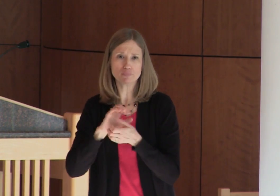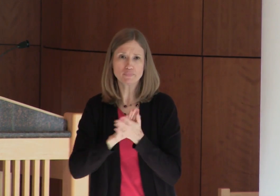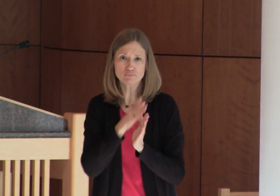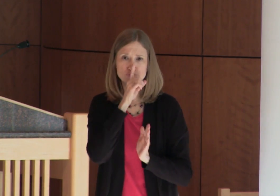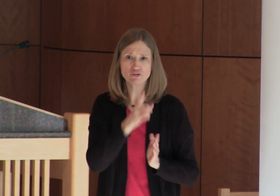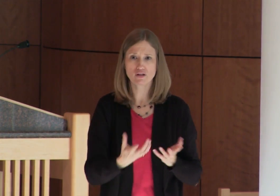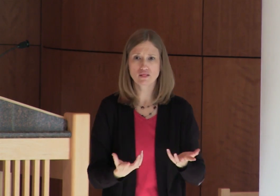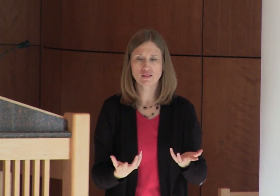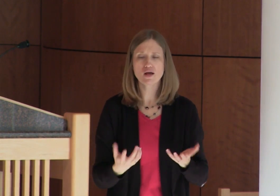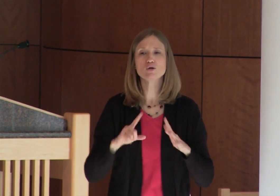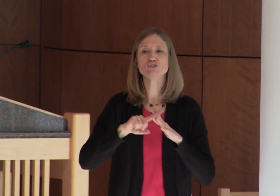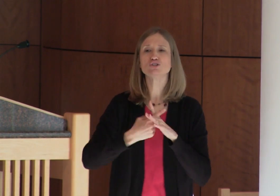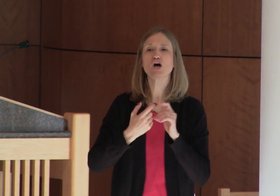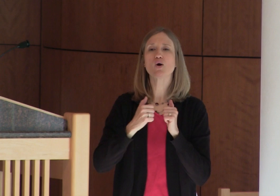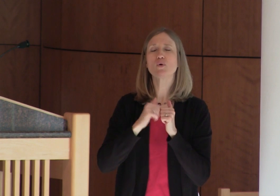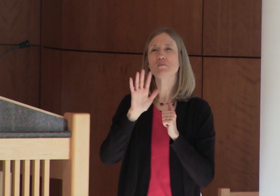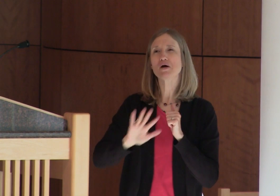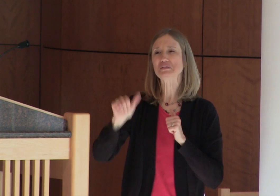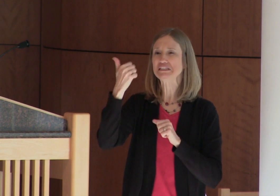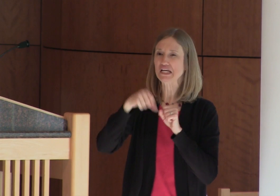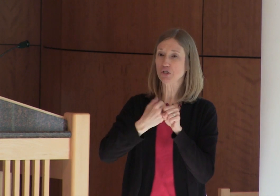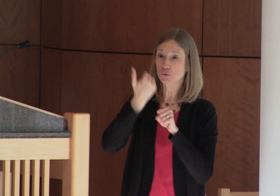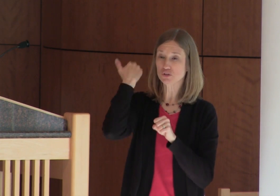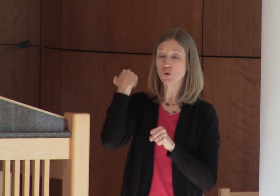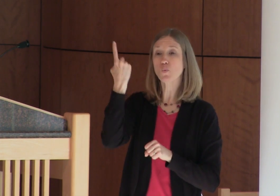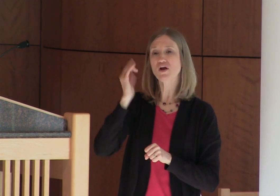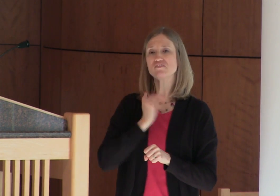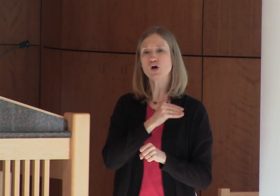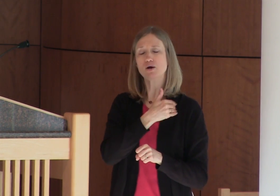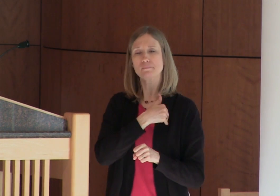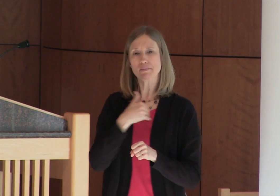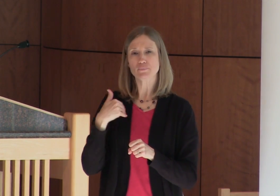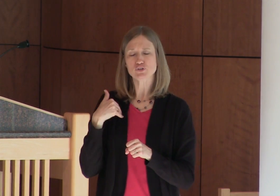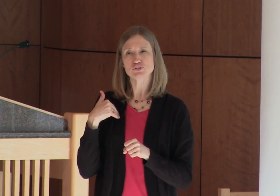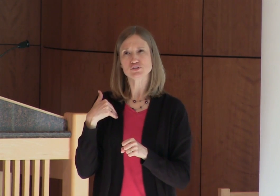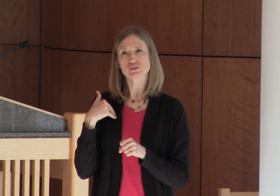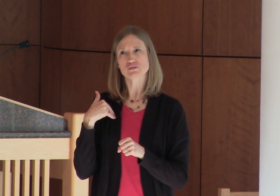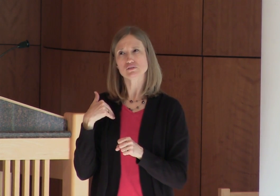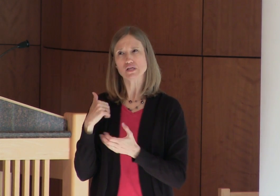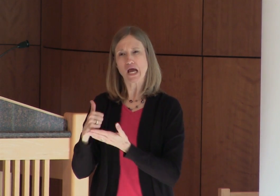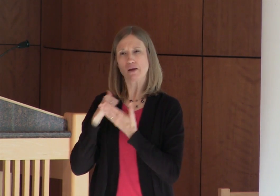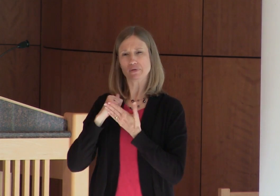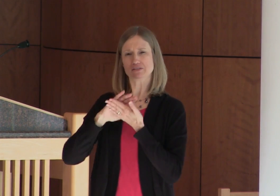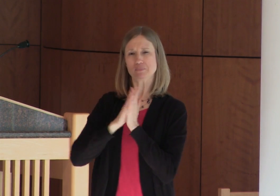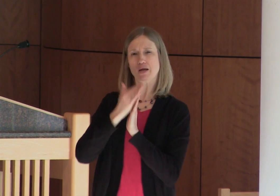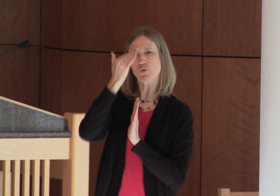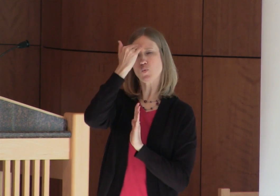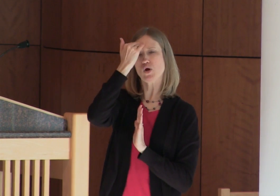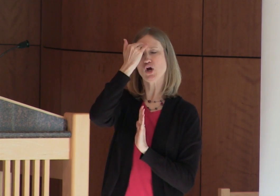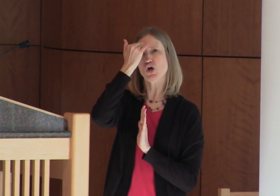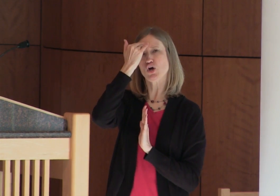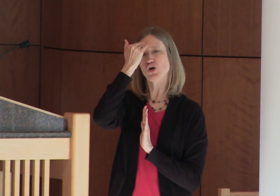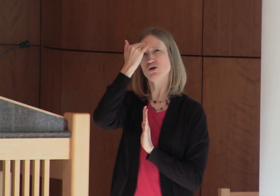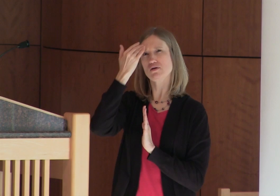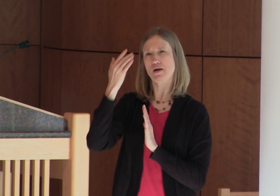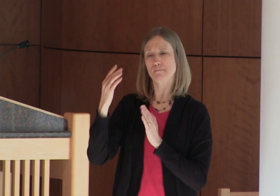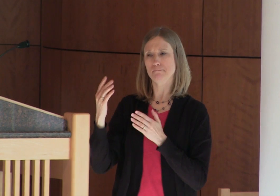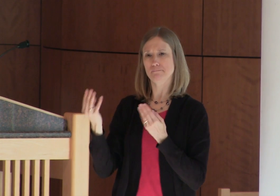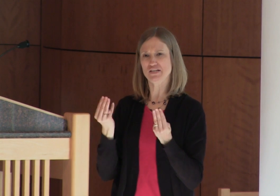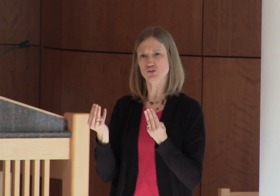want to start with that about 10 years ago, one of our members made us aware of a ministry that has started in South Dakota called Helping Hands